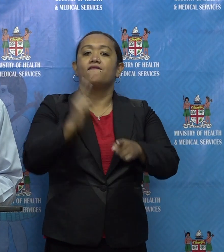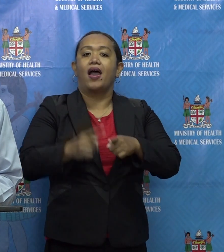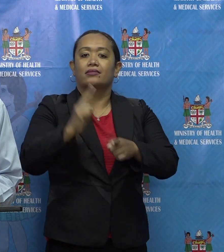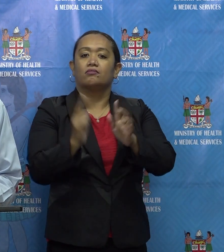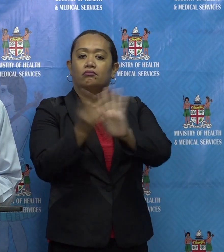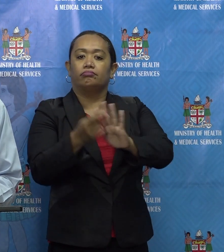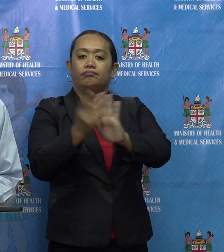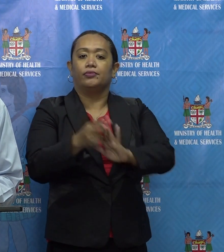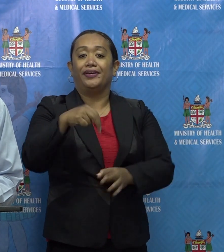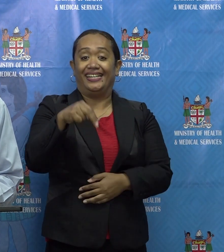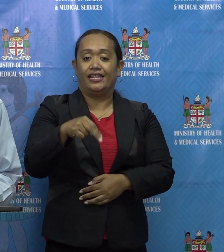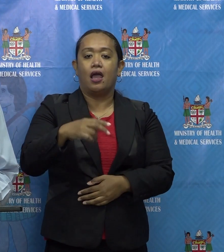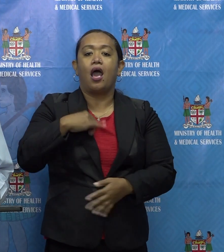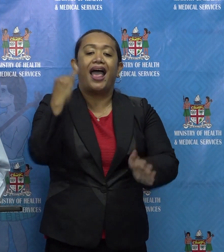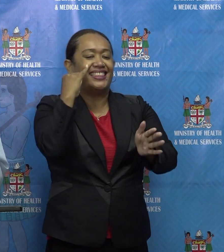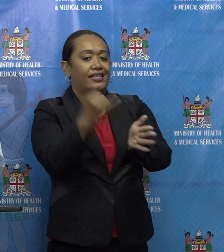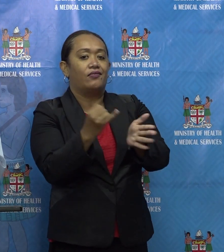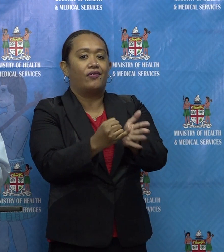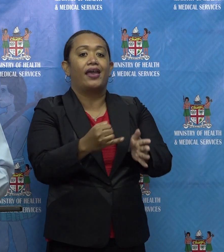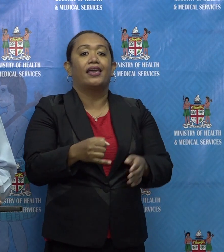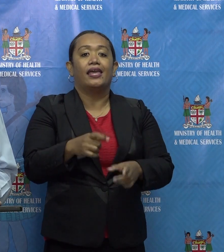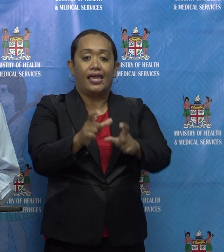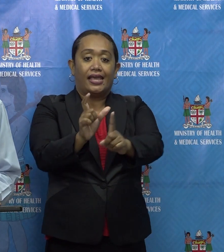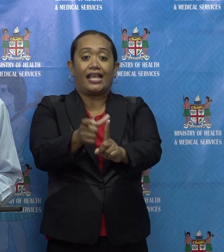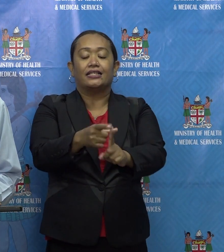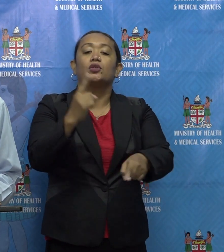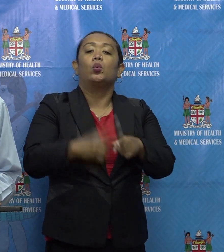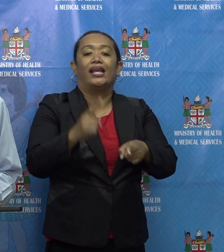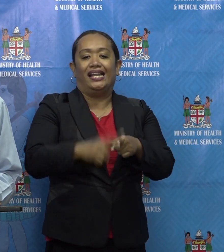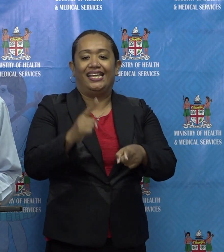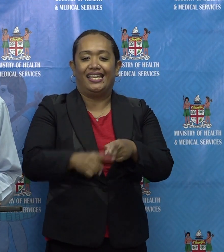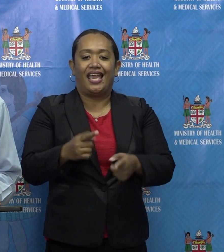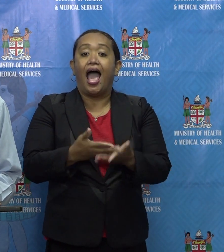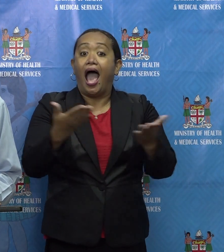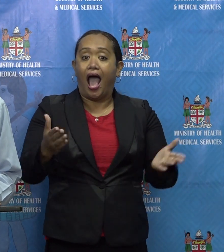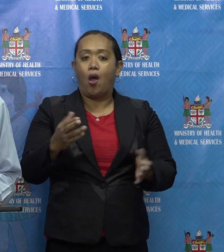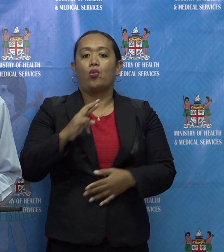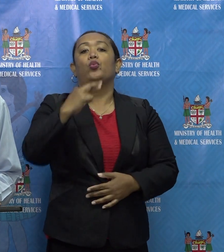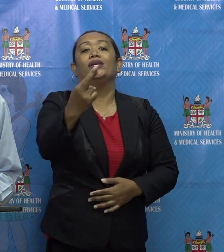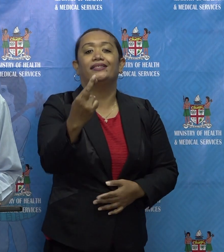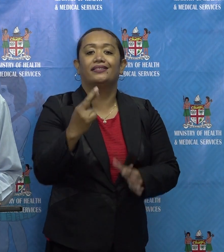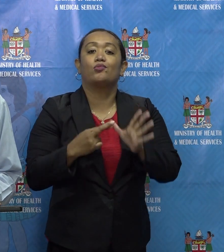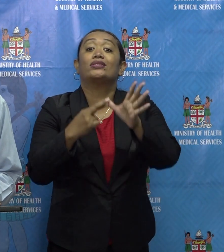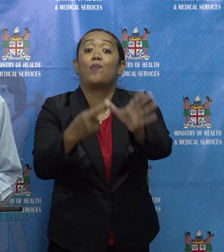possible in order to identify cases quickly and launch an effective response.